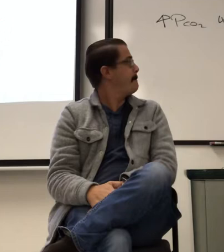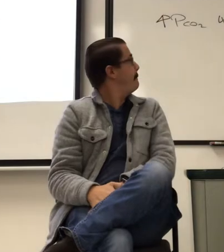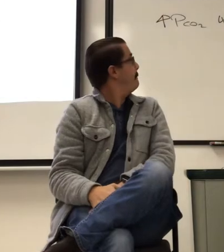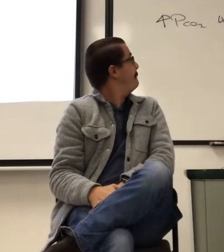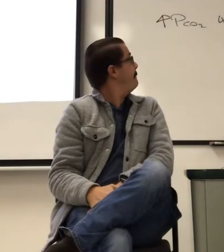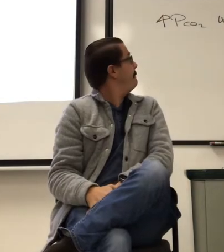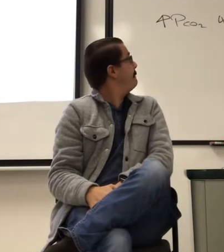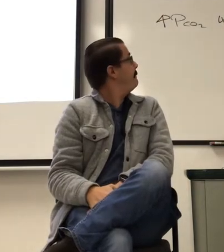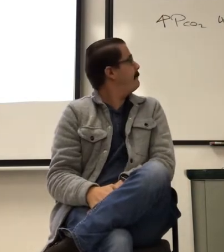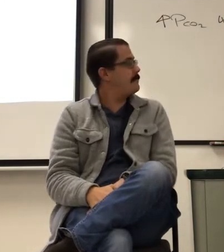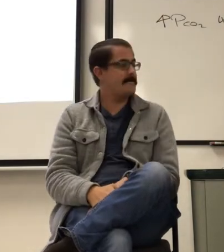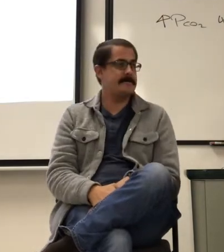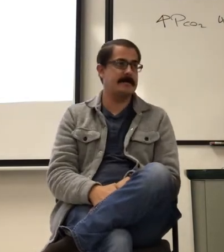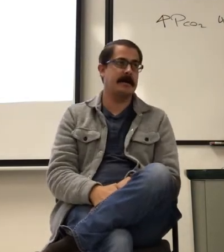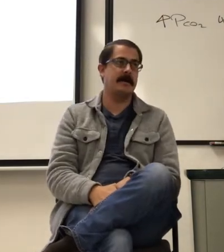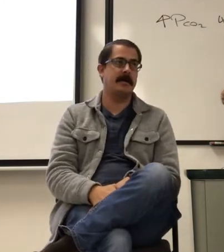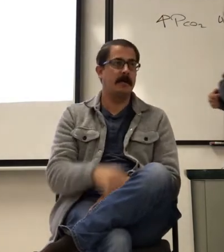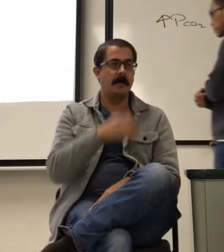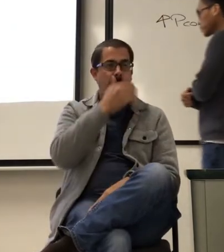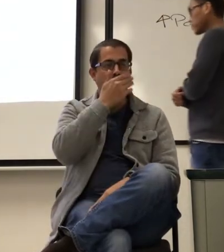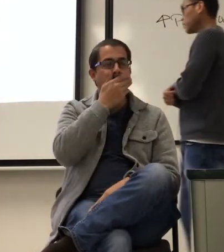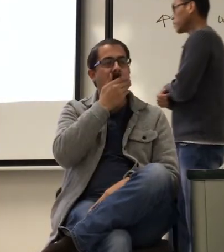be detected in a couple of ways.